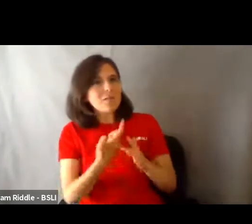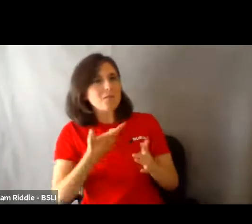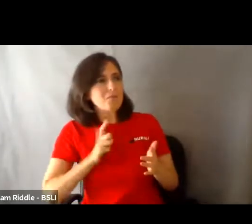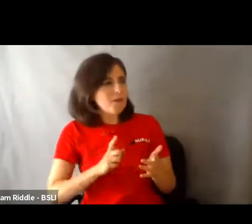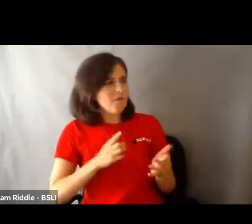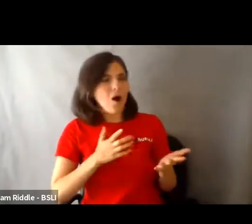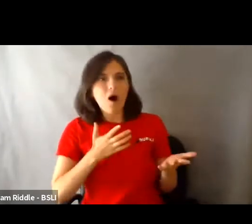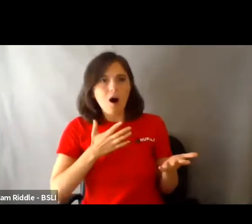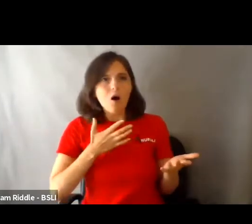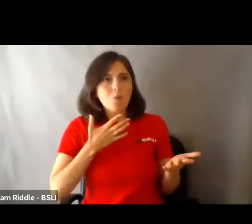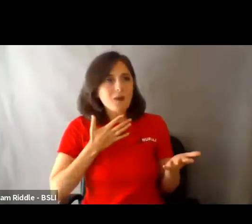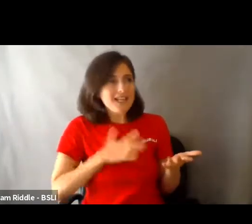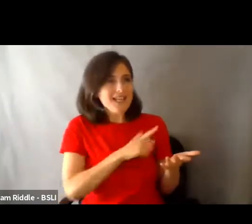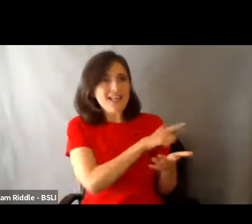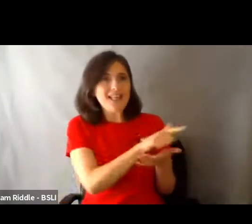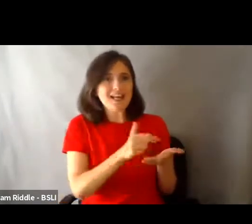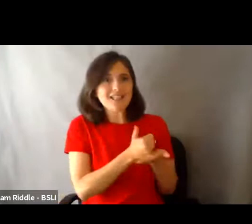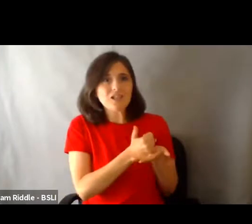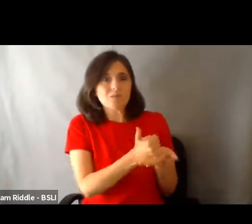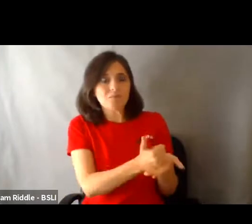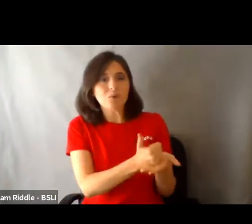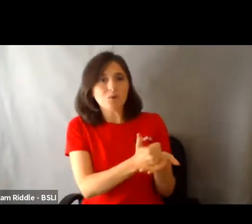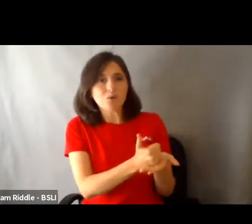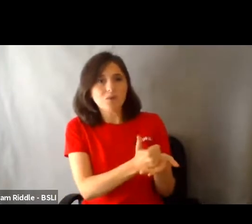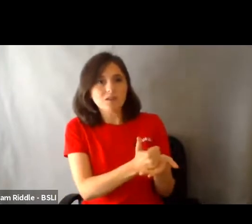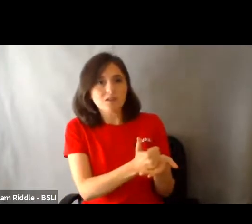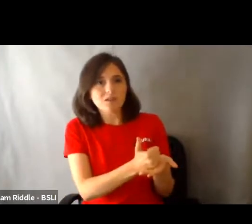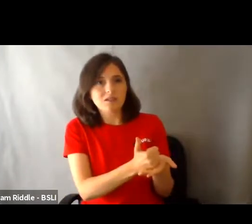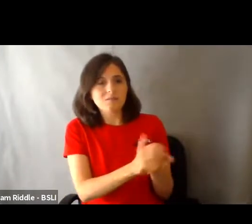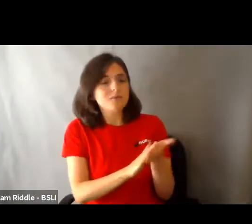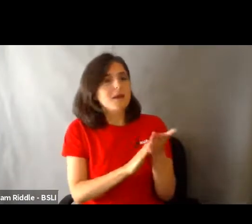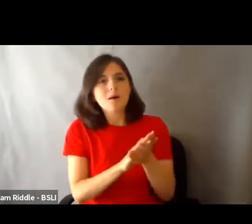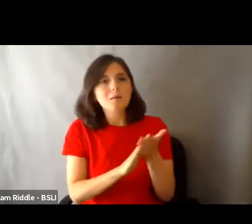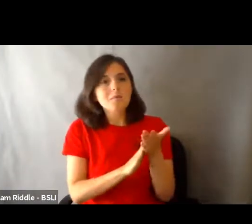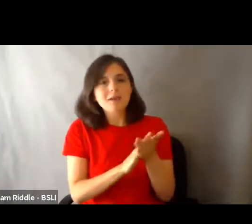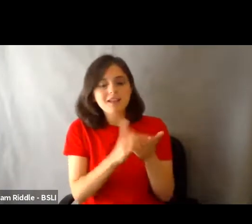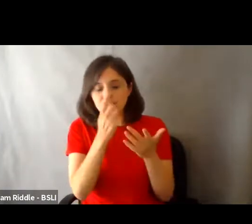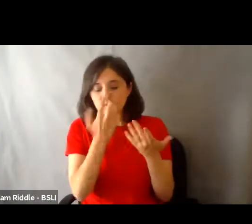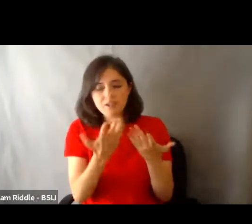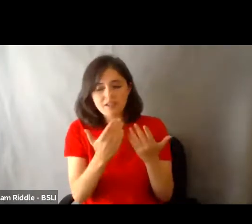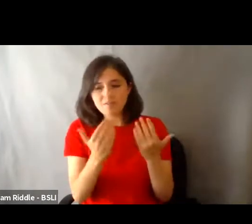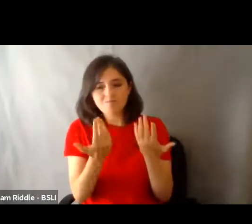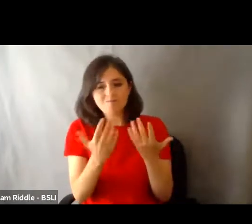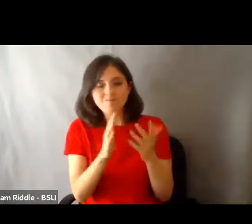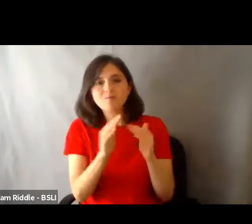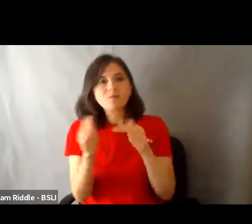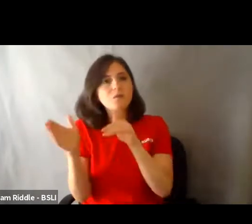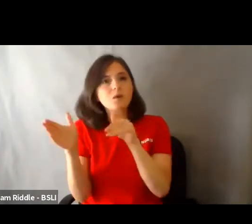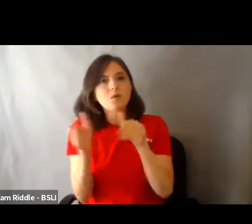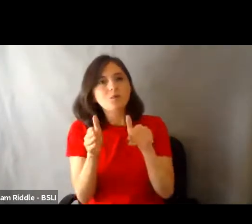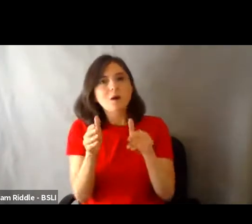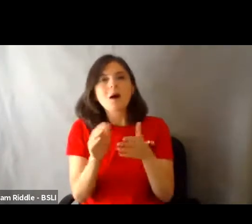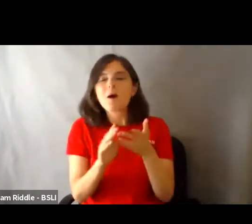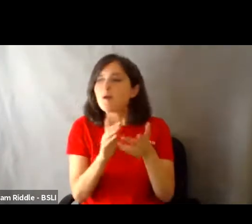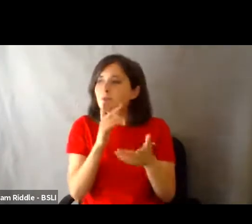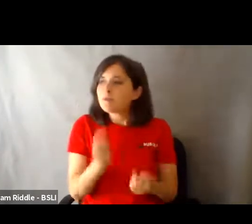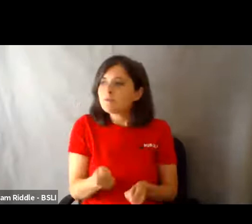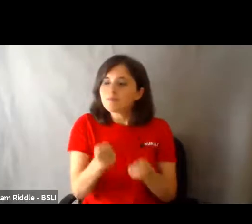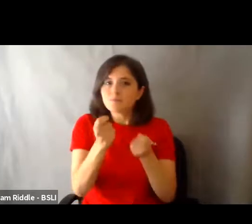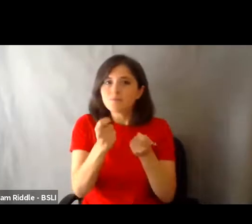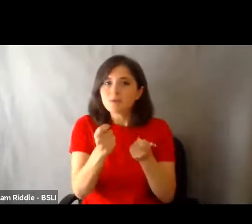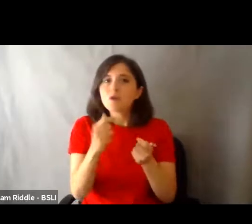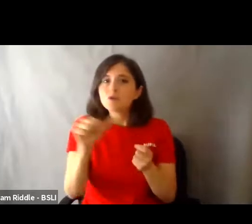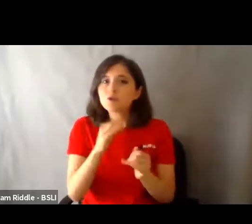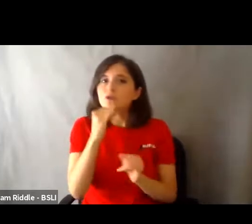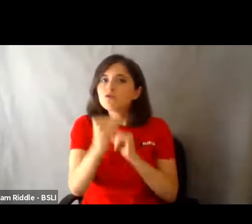people further away from the conception of a universal basic income, and I think reinforces the fact that we're correct to raise these criticisms